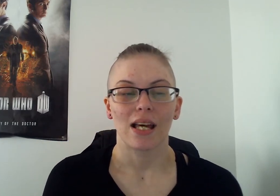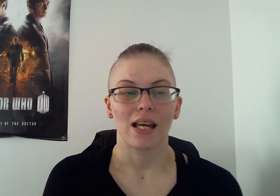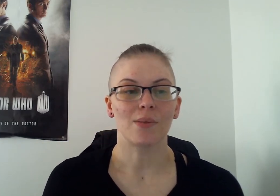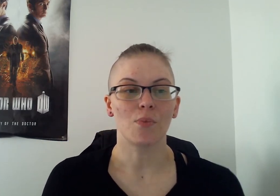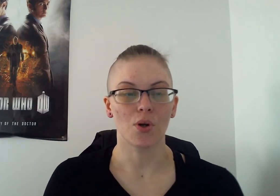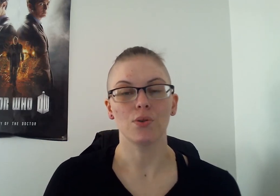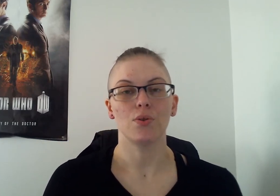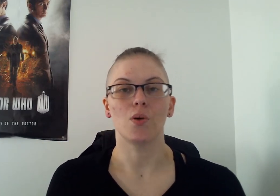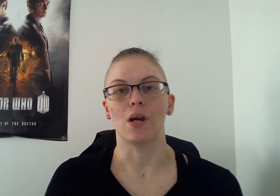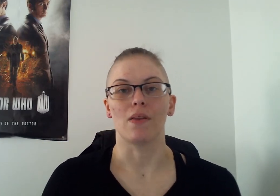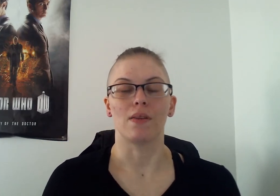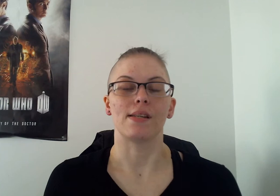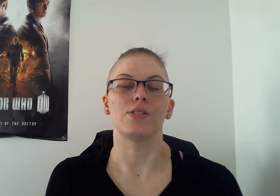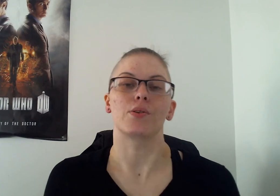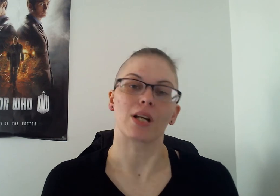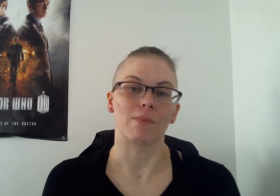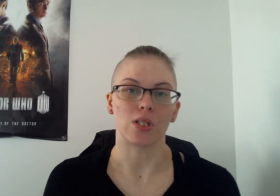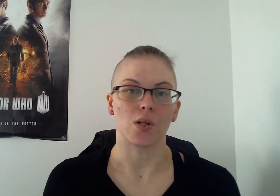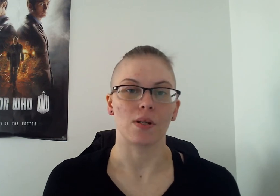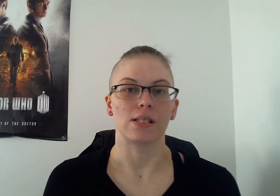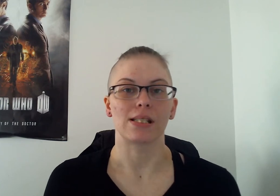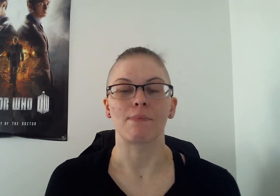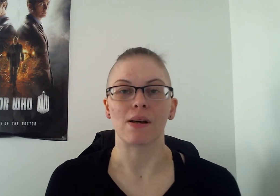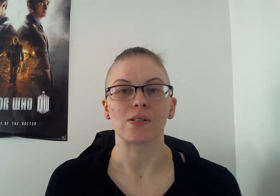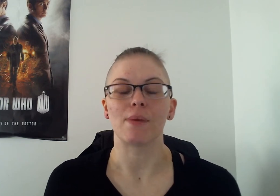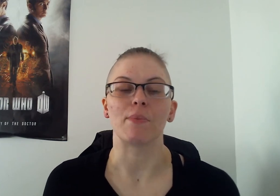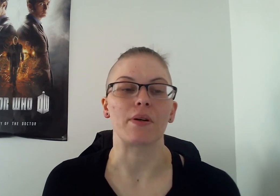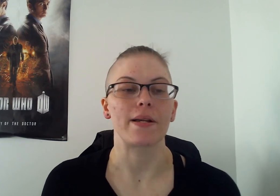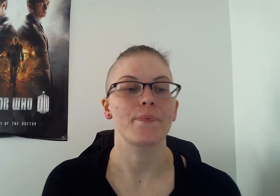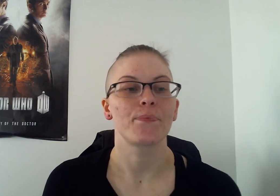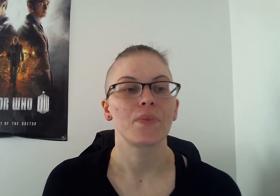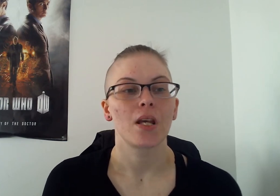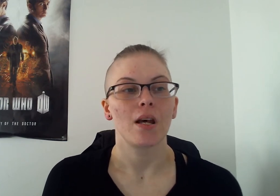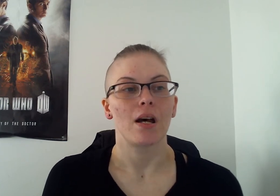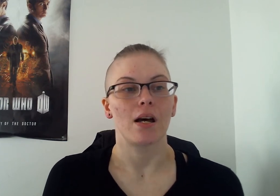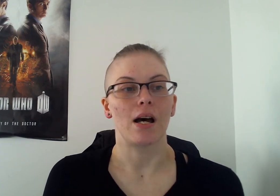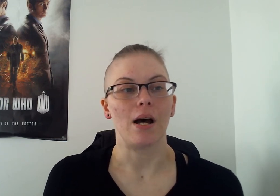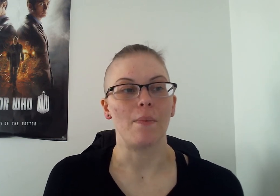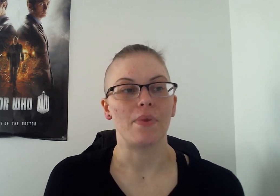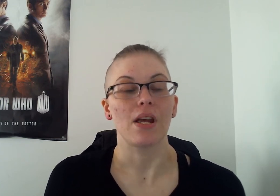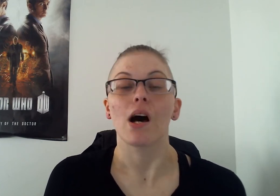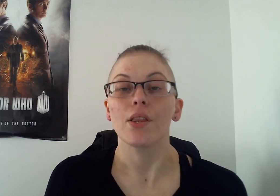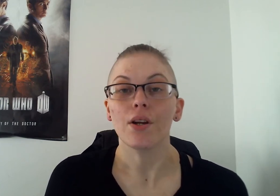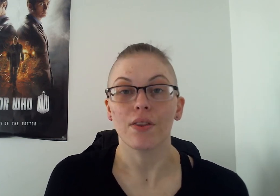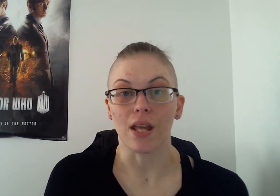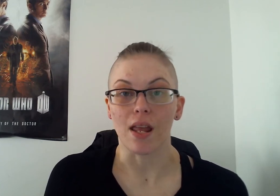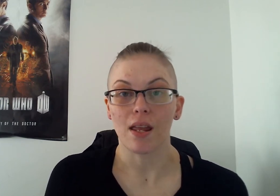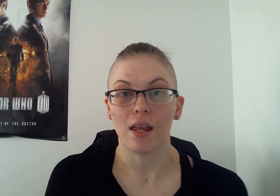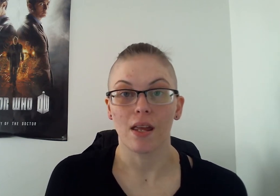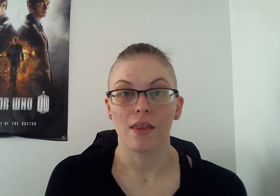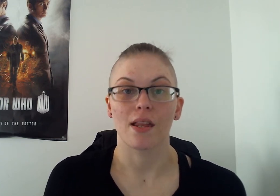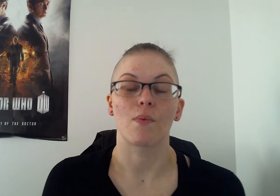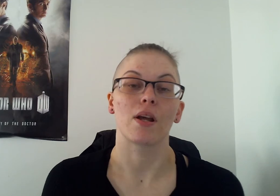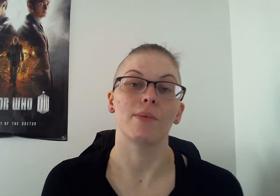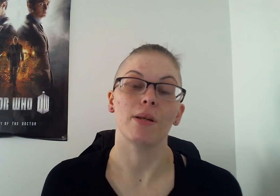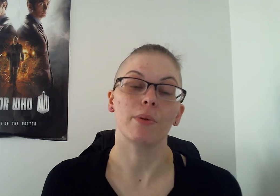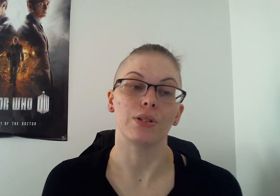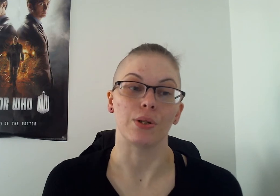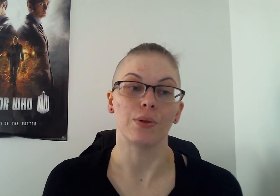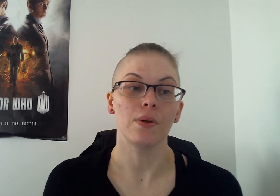The more you do it, the easier it'll come to you. It's like muscle memory. The other thing that I want you to be able to do